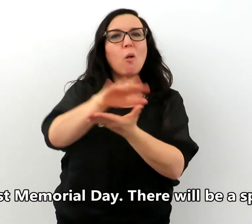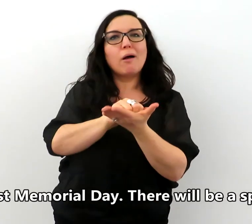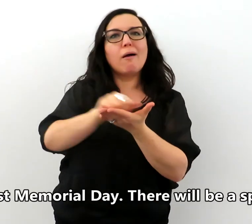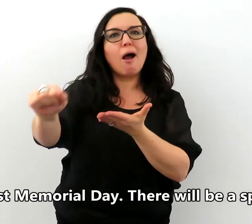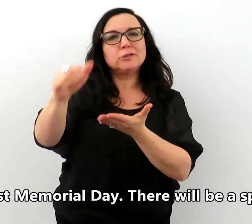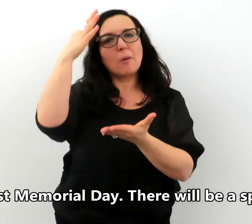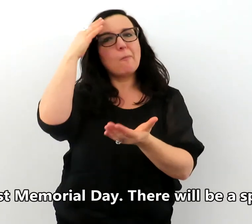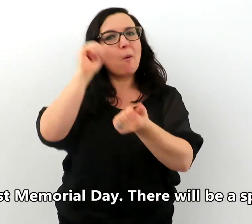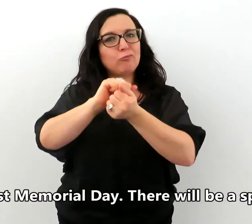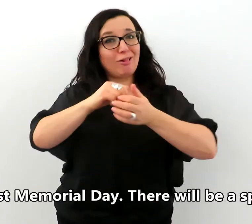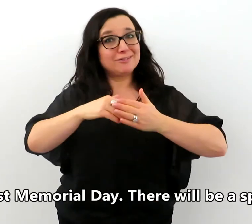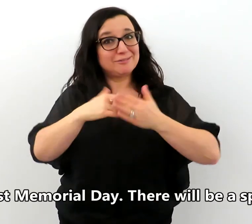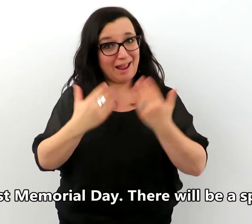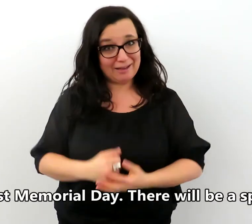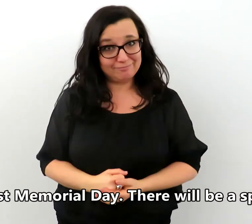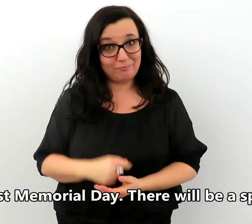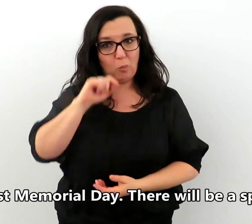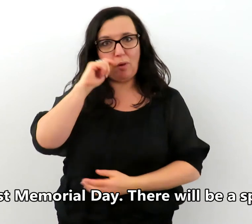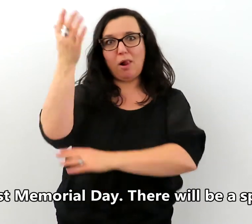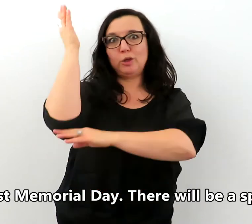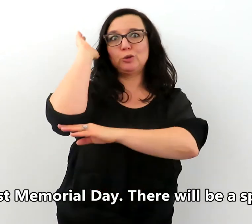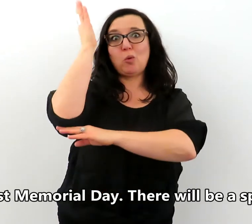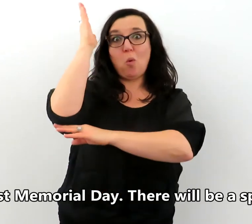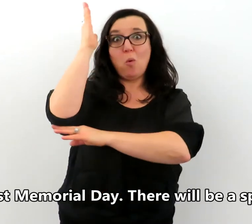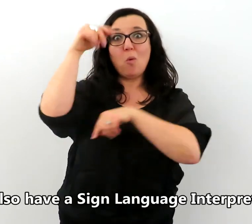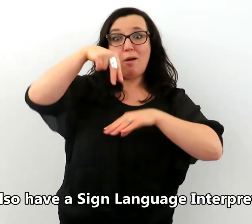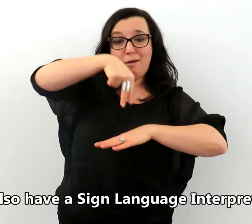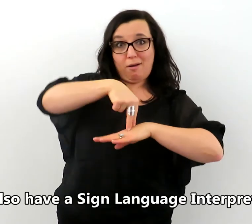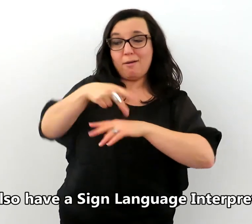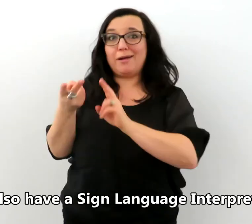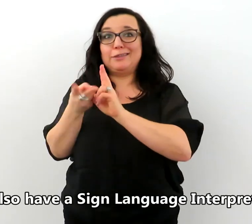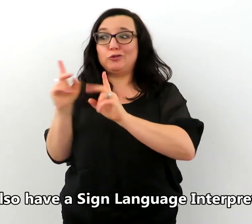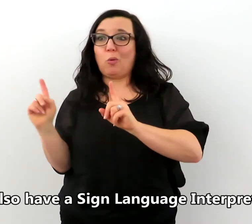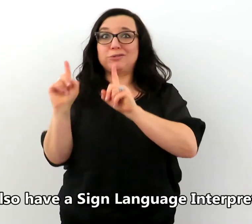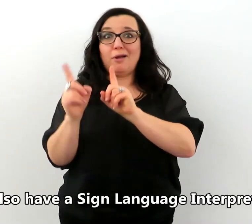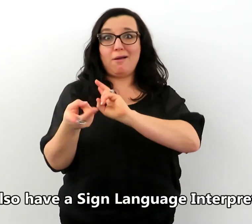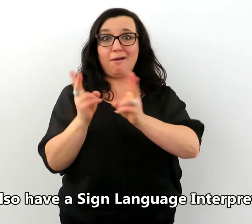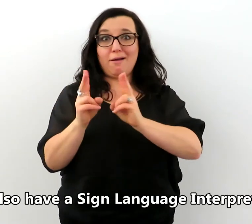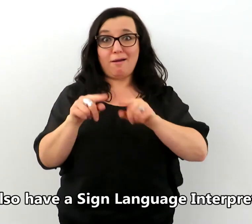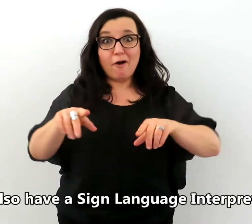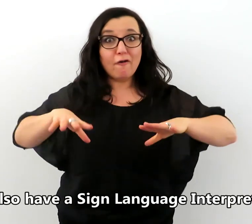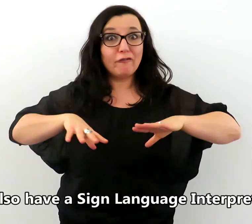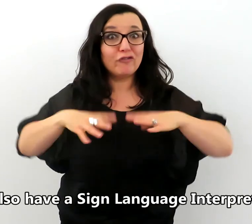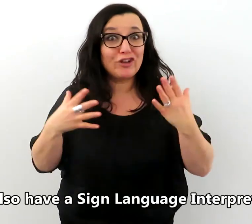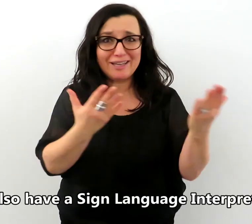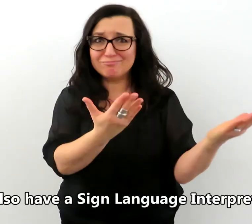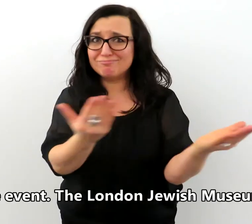Memorial Day there will be a speaker who will also have a sign language interpreter and this is